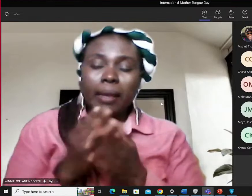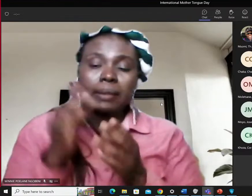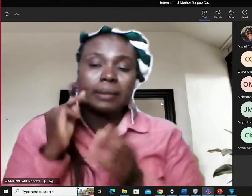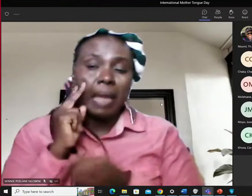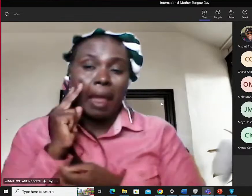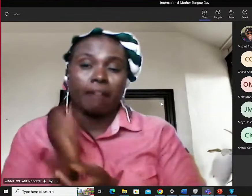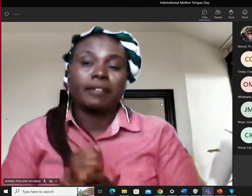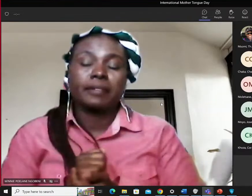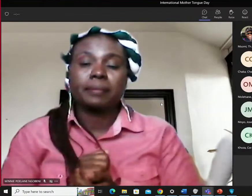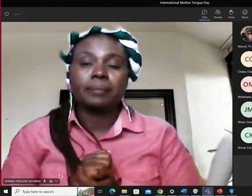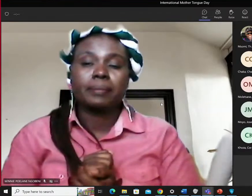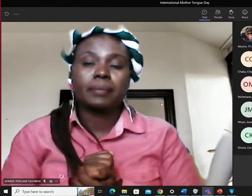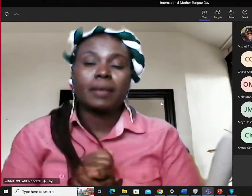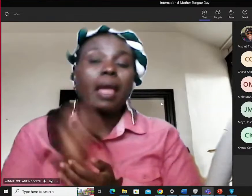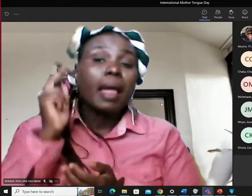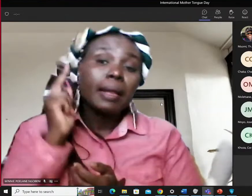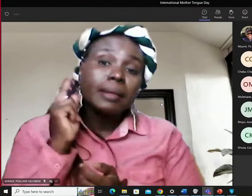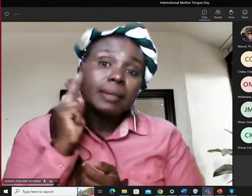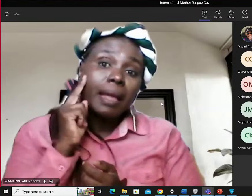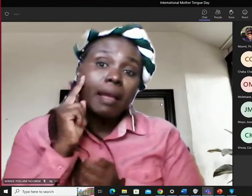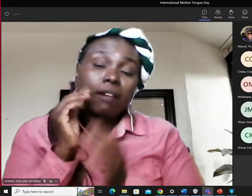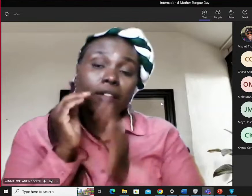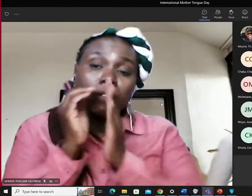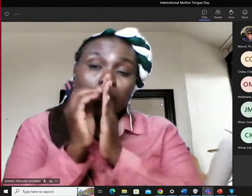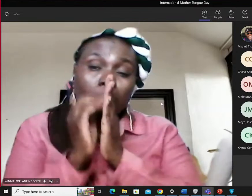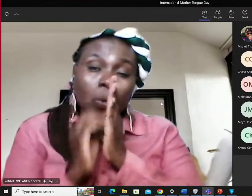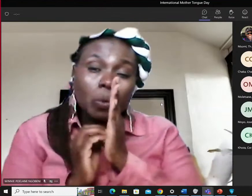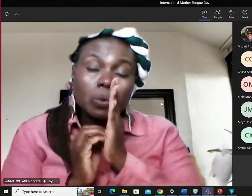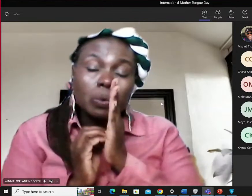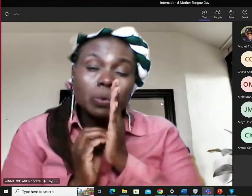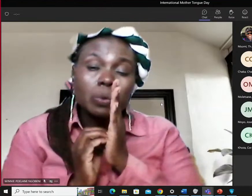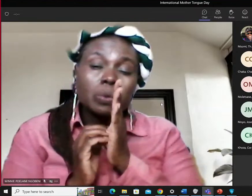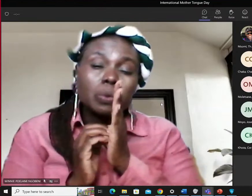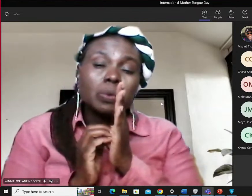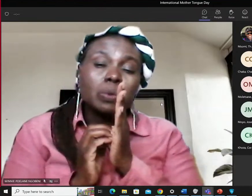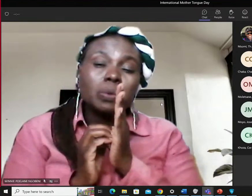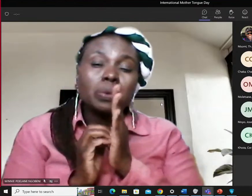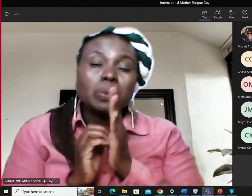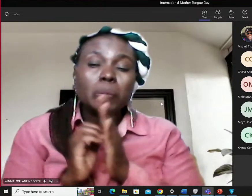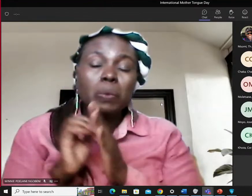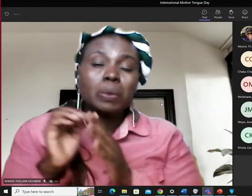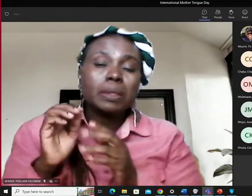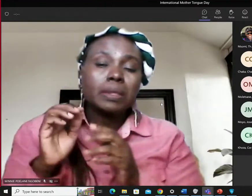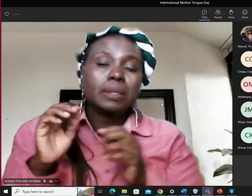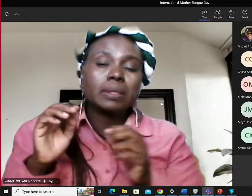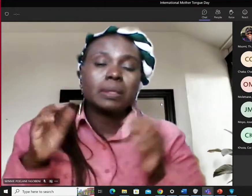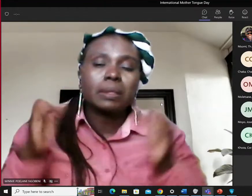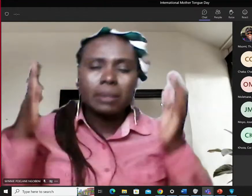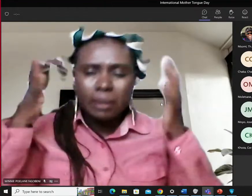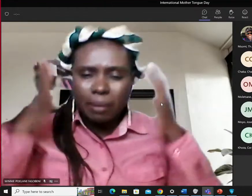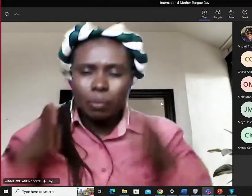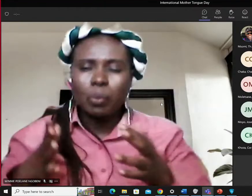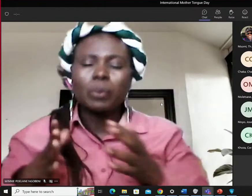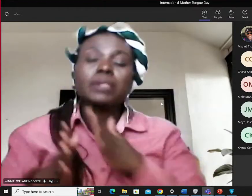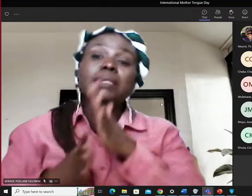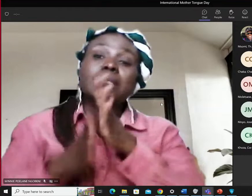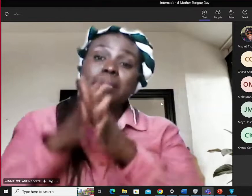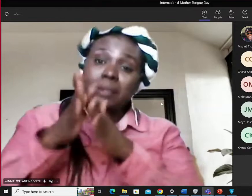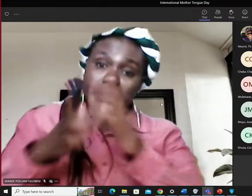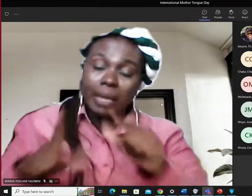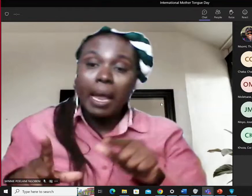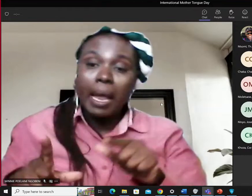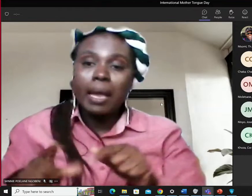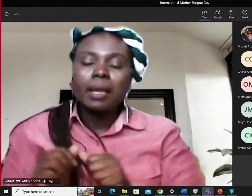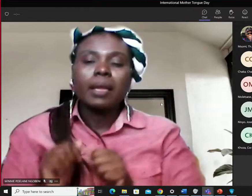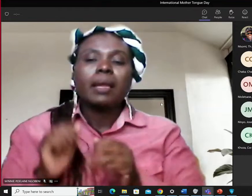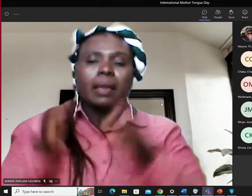The deaf who use natural sign language became the classic. Oral communication and